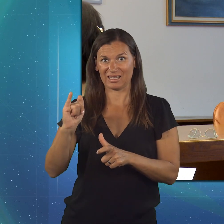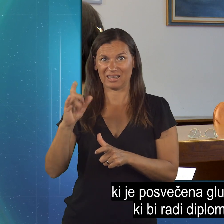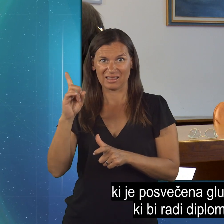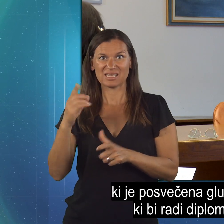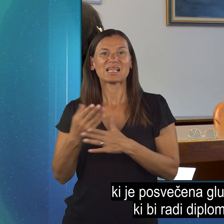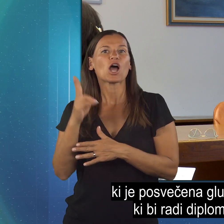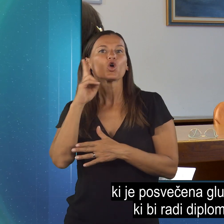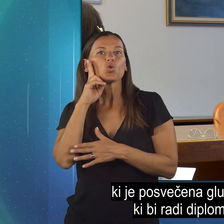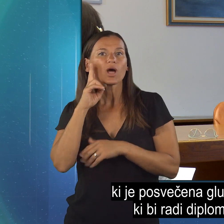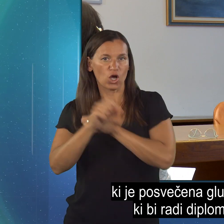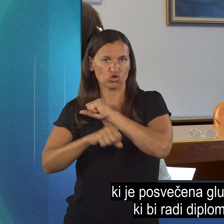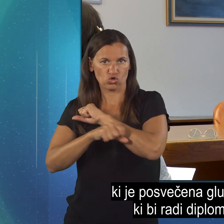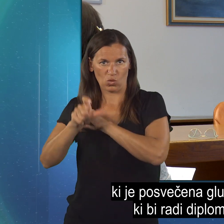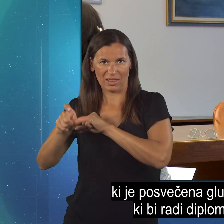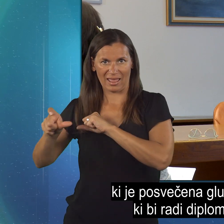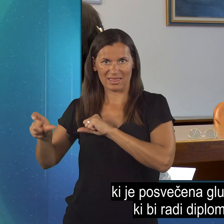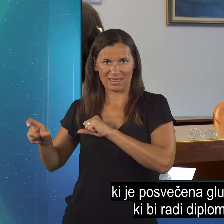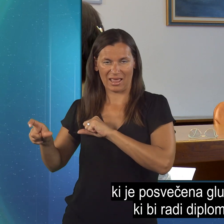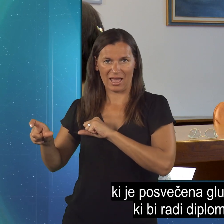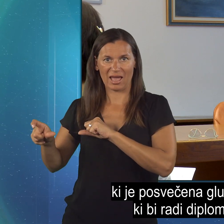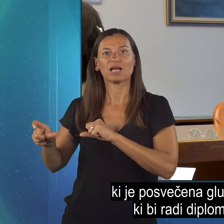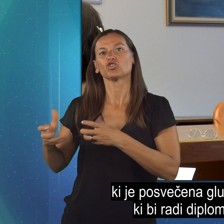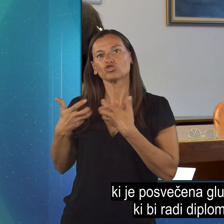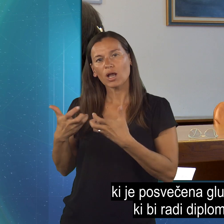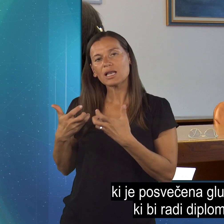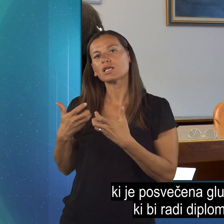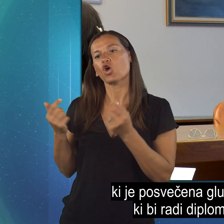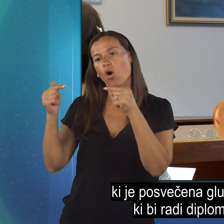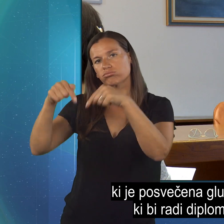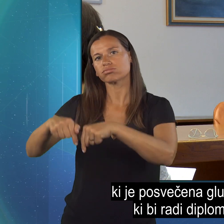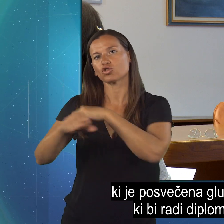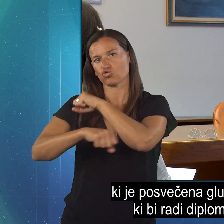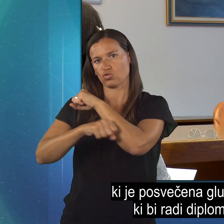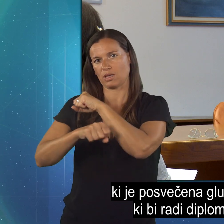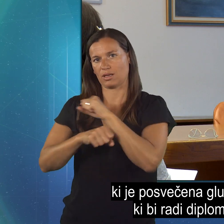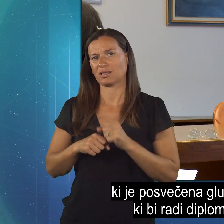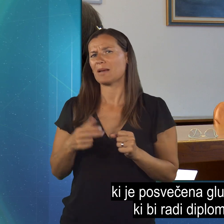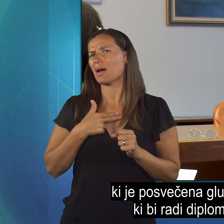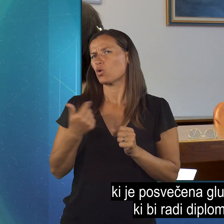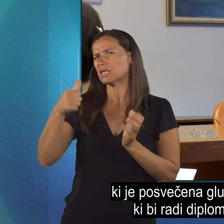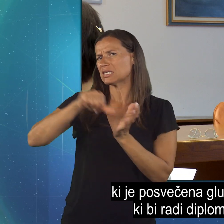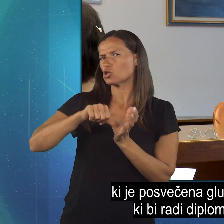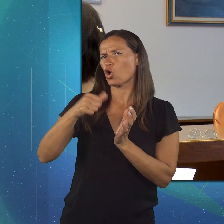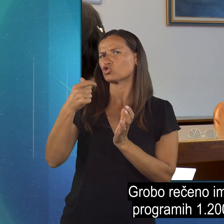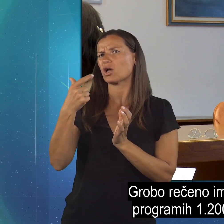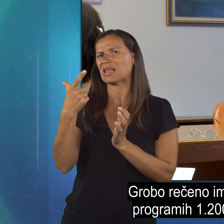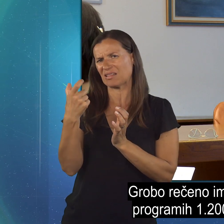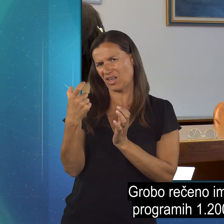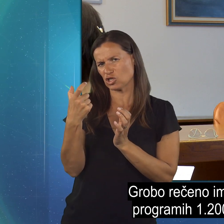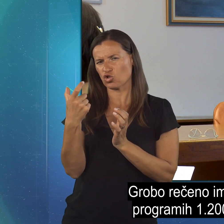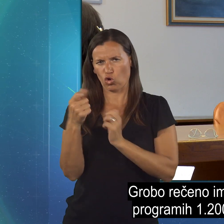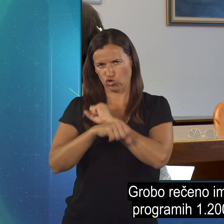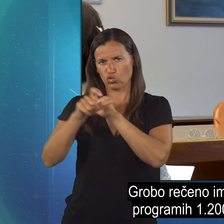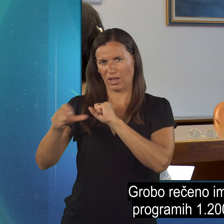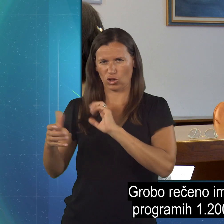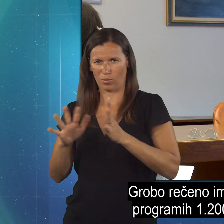at NTID for deaf students who want to become graduates of RIT. We have